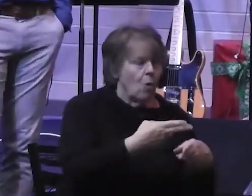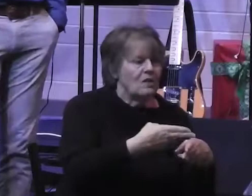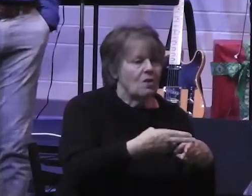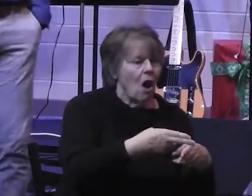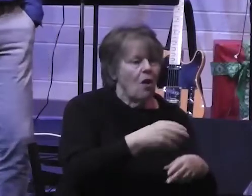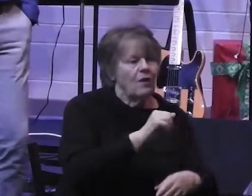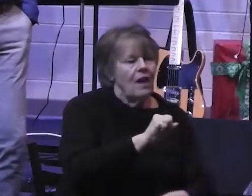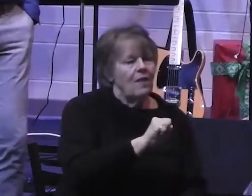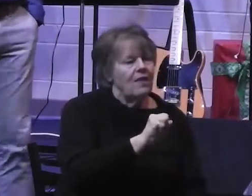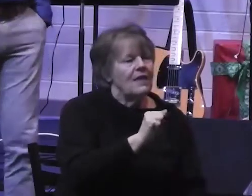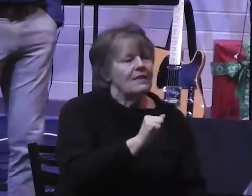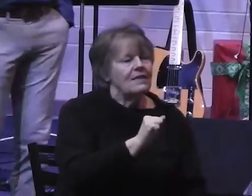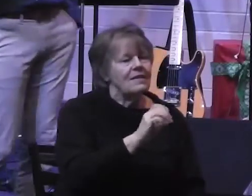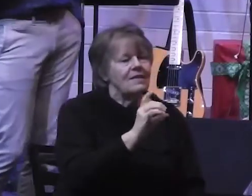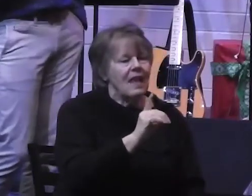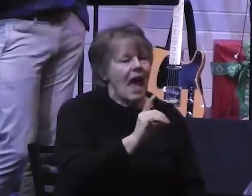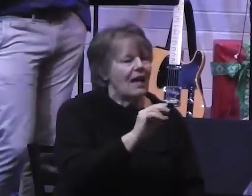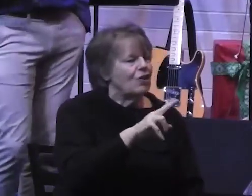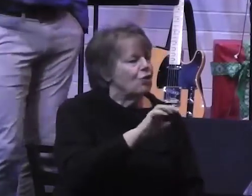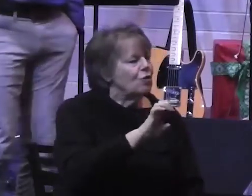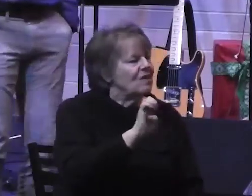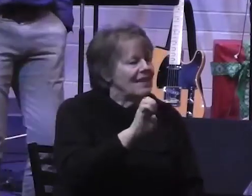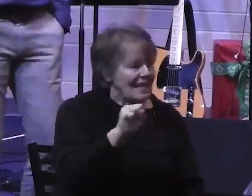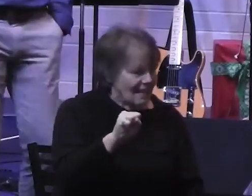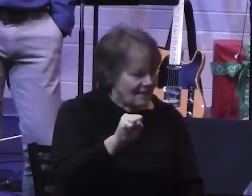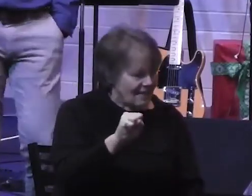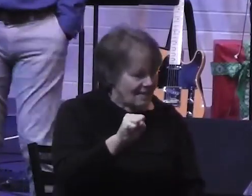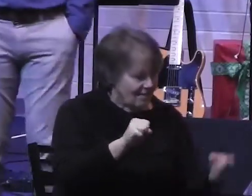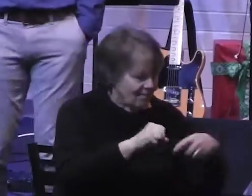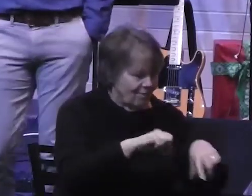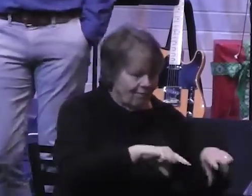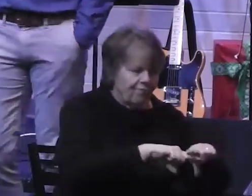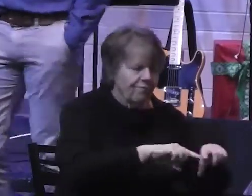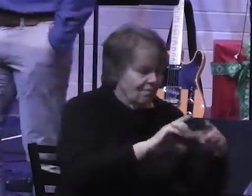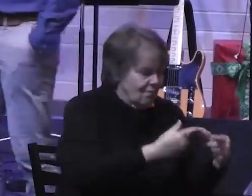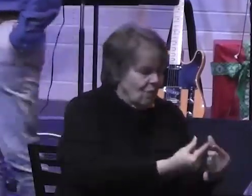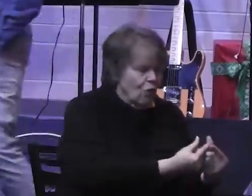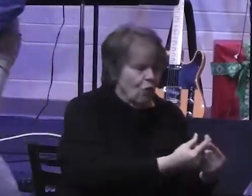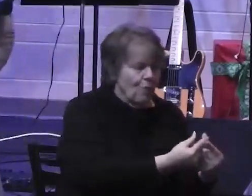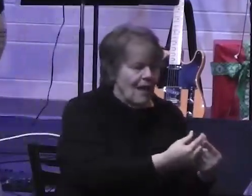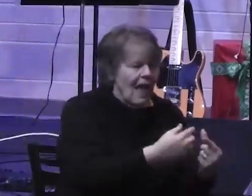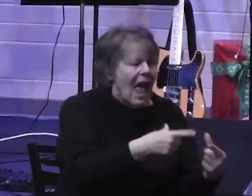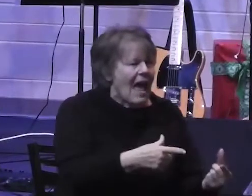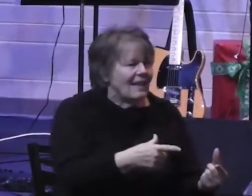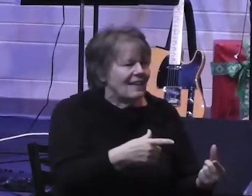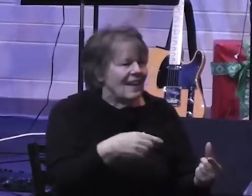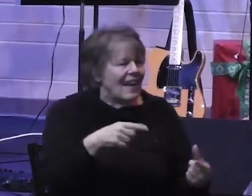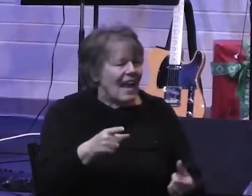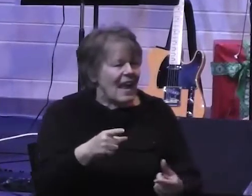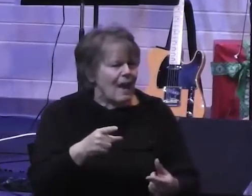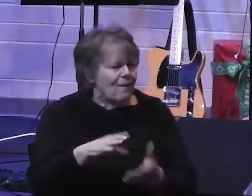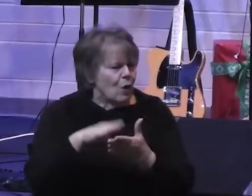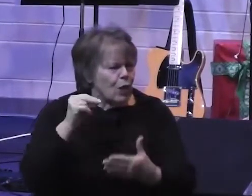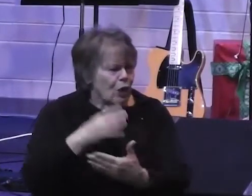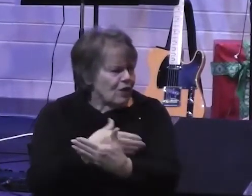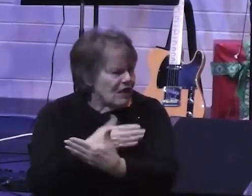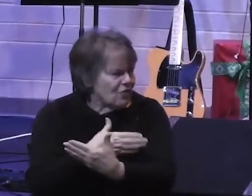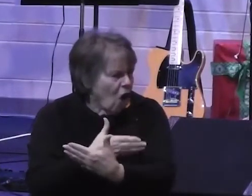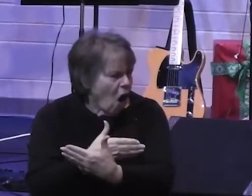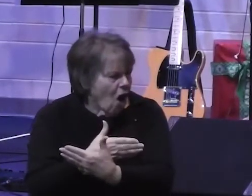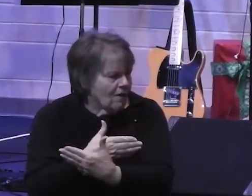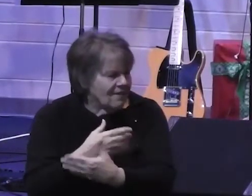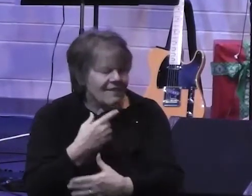Sadducees. And if you, like me, as a child, learned the song, I Just Want to Be a Sheep, you know